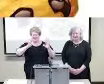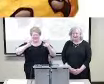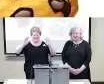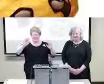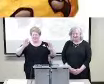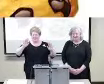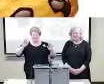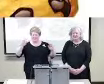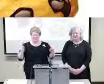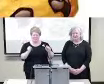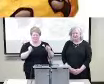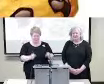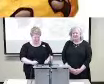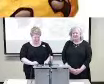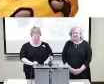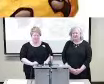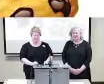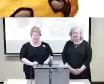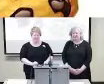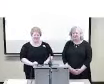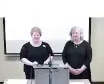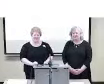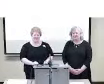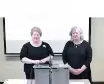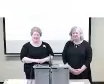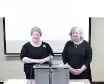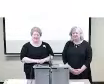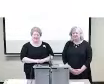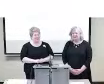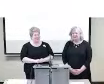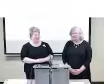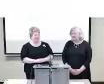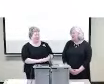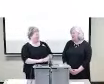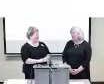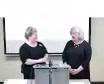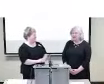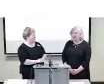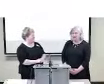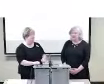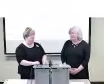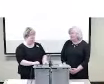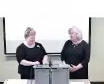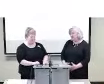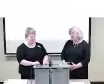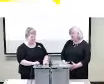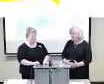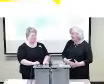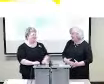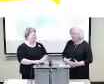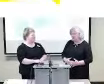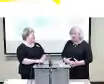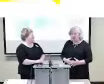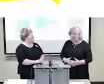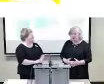thing to do we do it first this other idea is doing the hardest first the hardest first and this is something that